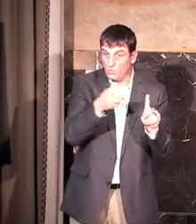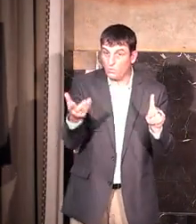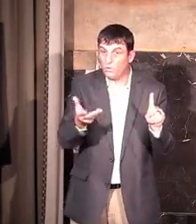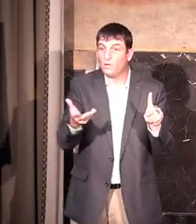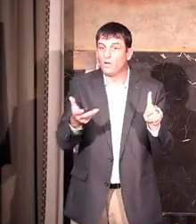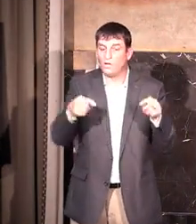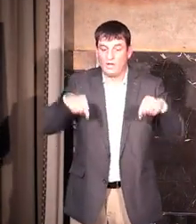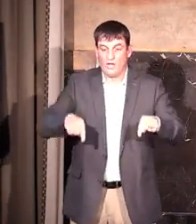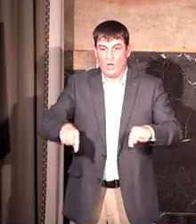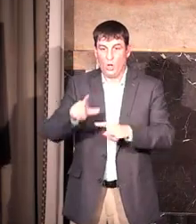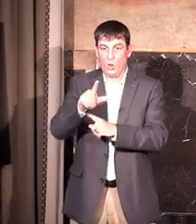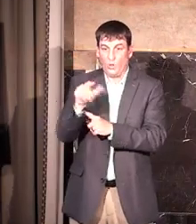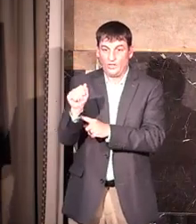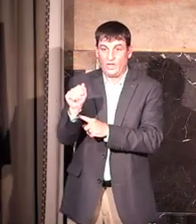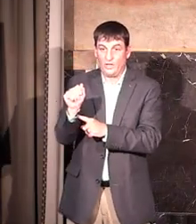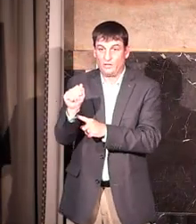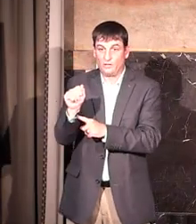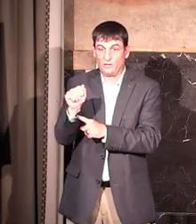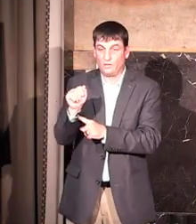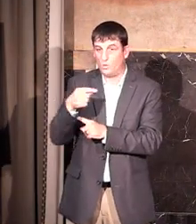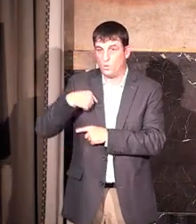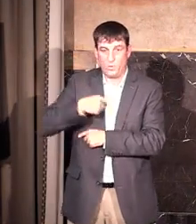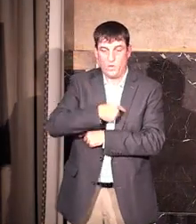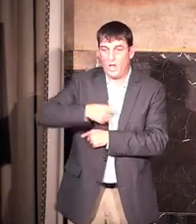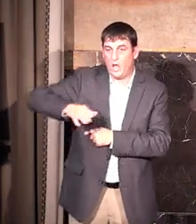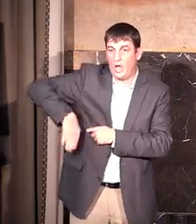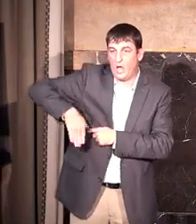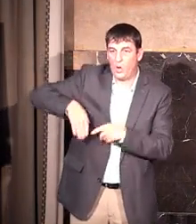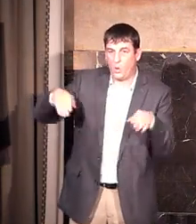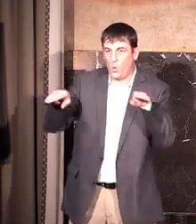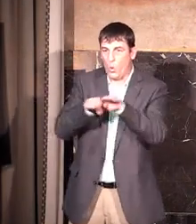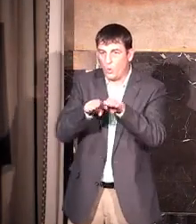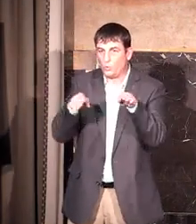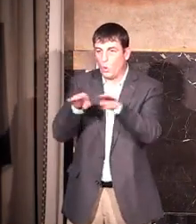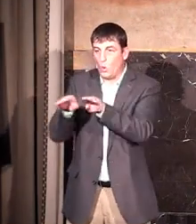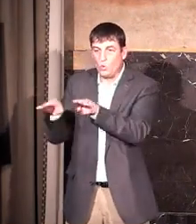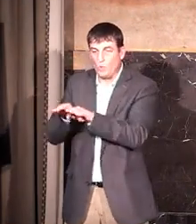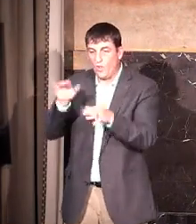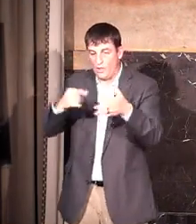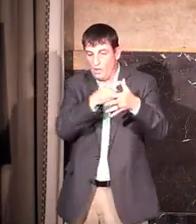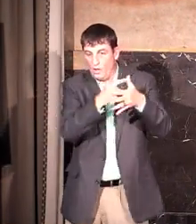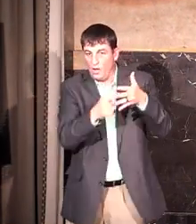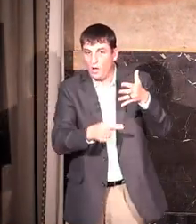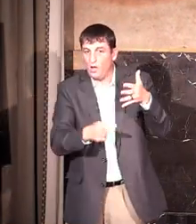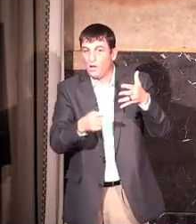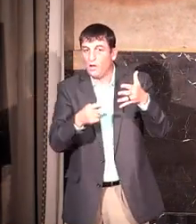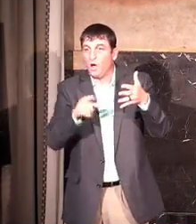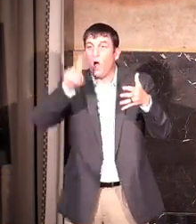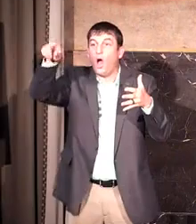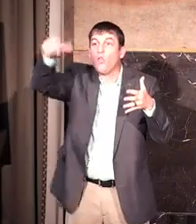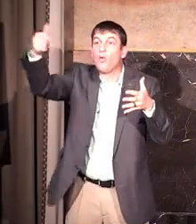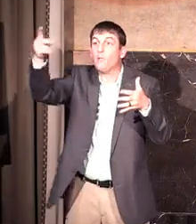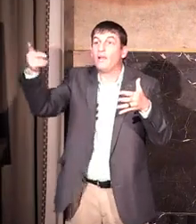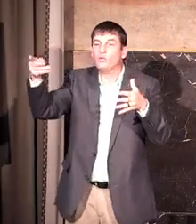in Louisiana, we didn't close many of the things that were closed elsewhere to begin with.